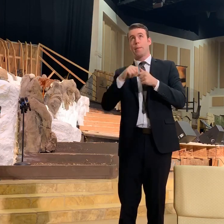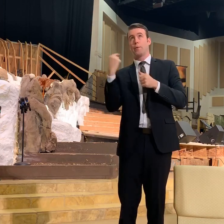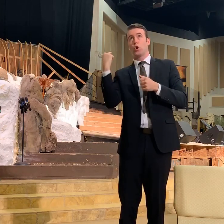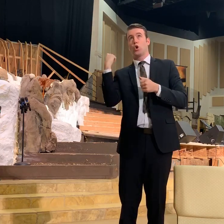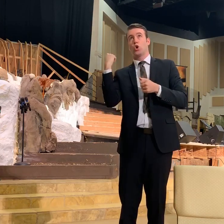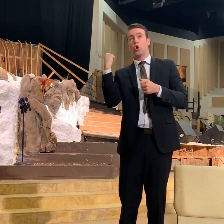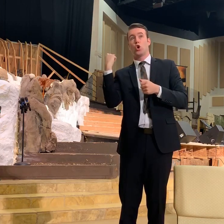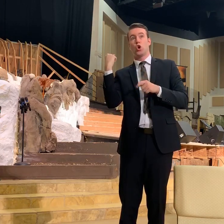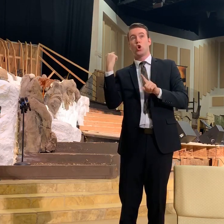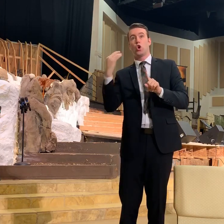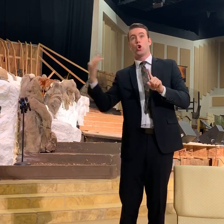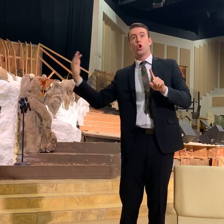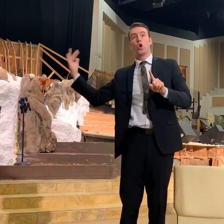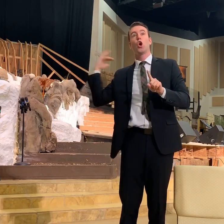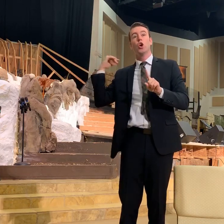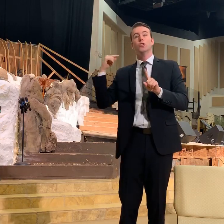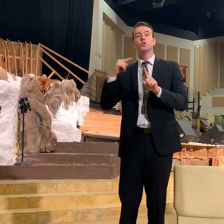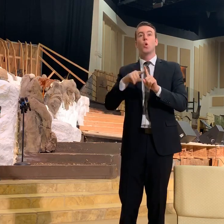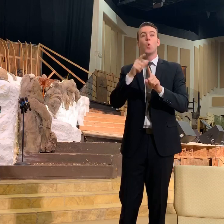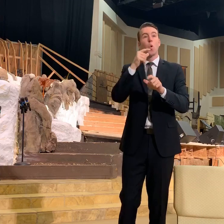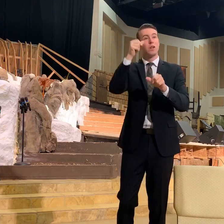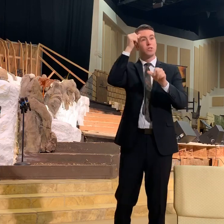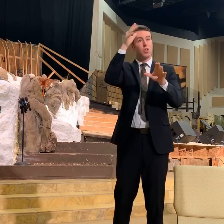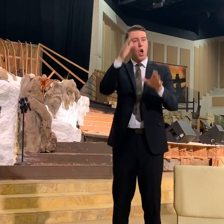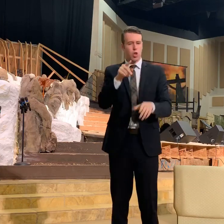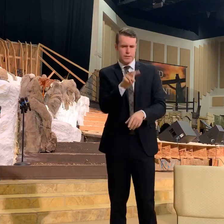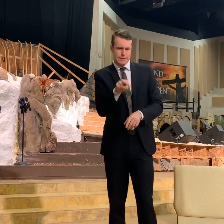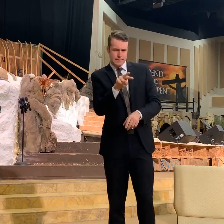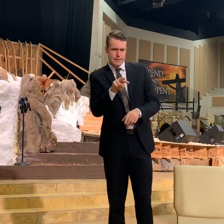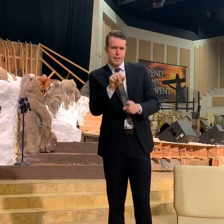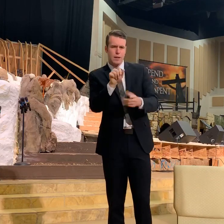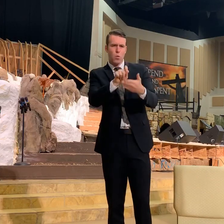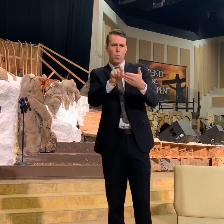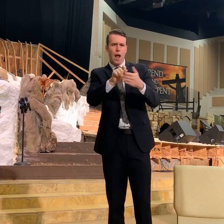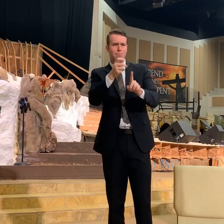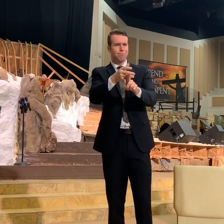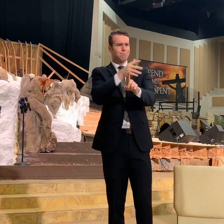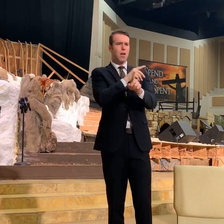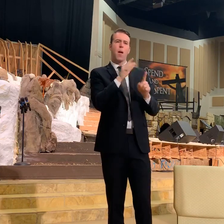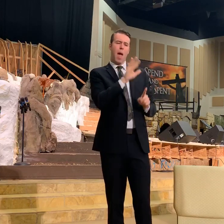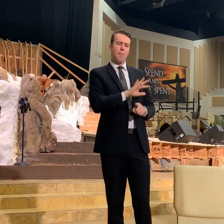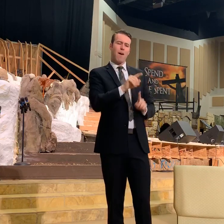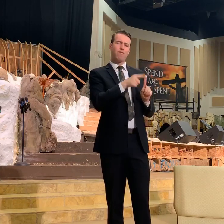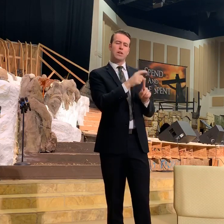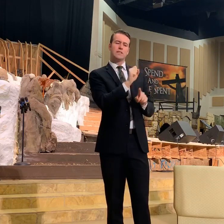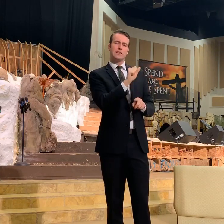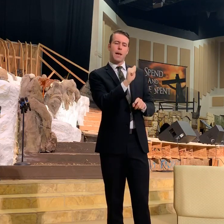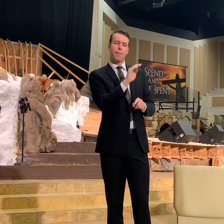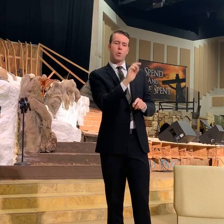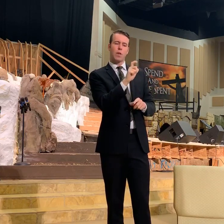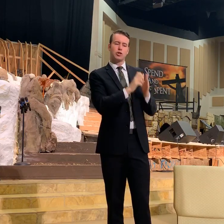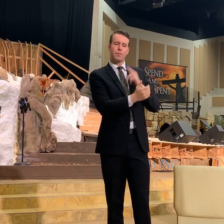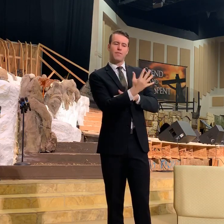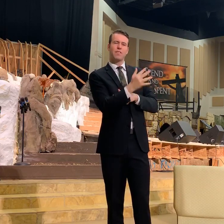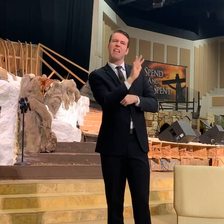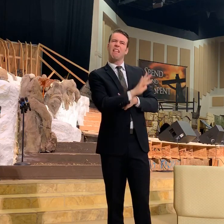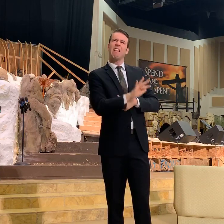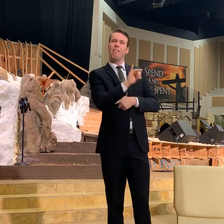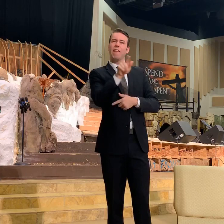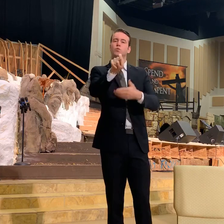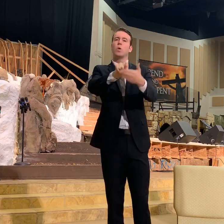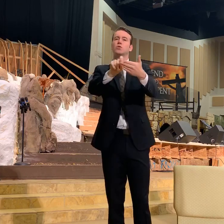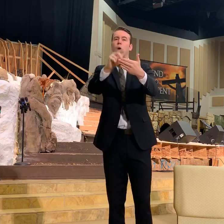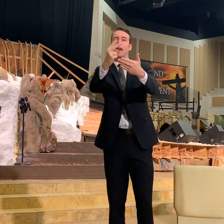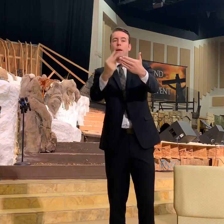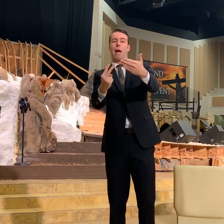Samuel. I believe it's the 15th chapter. But he's evidently looking back. At